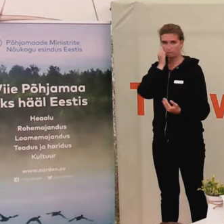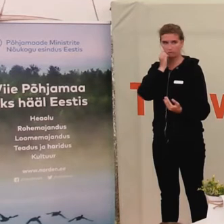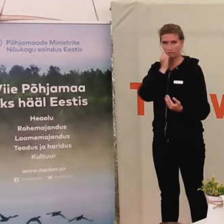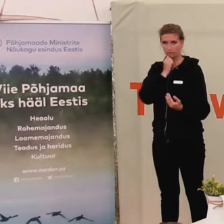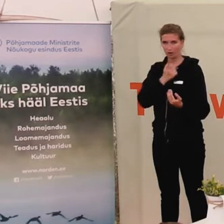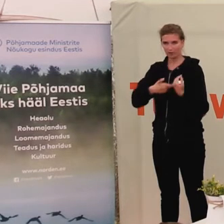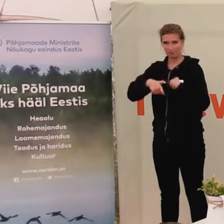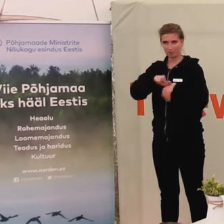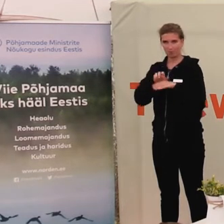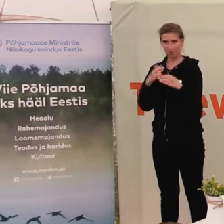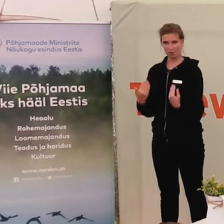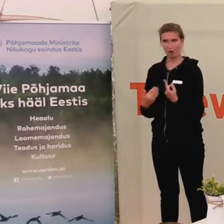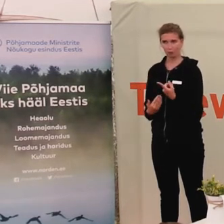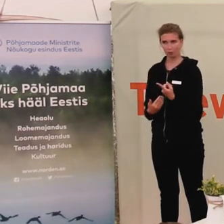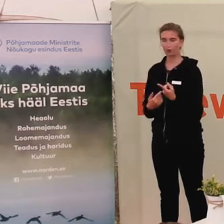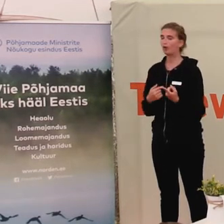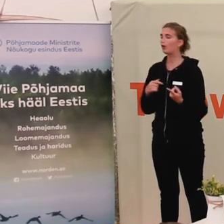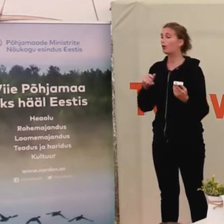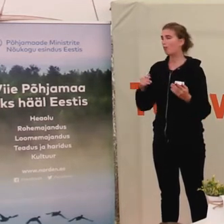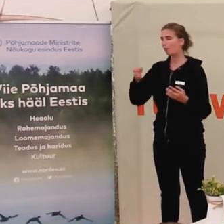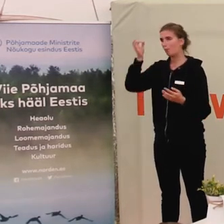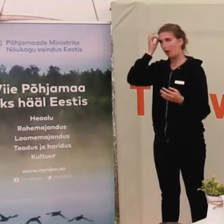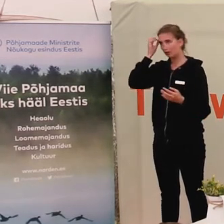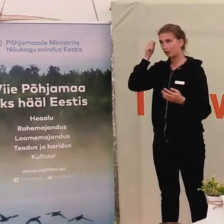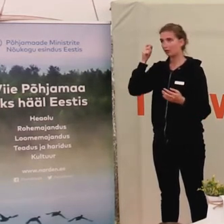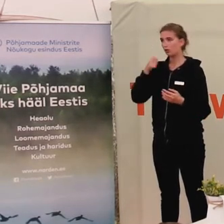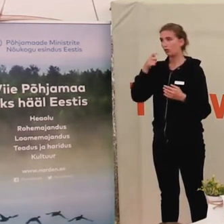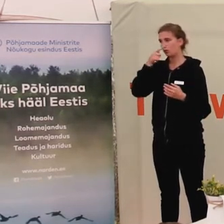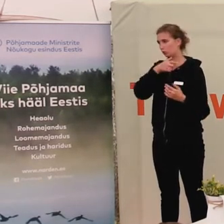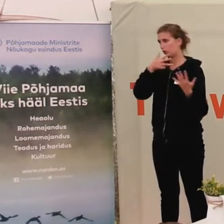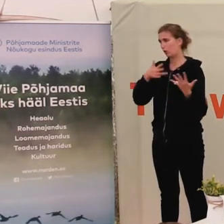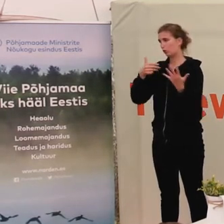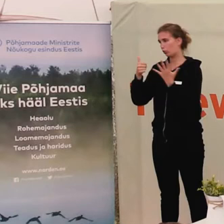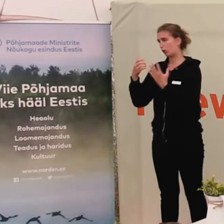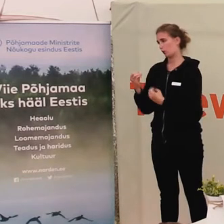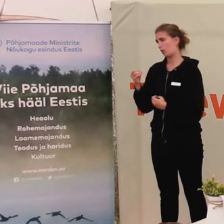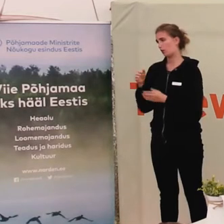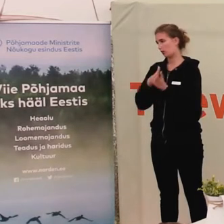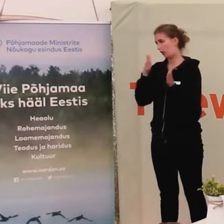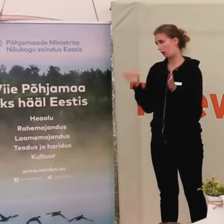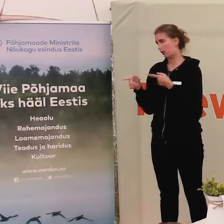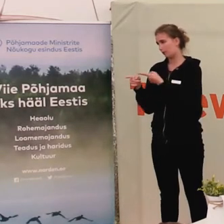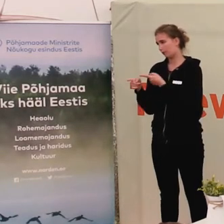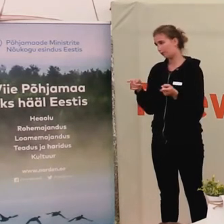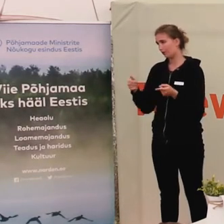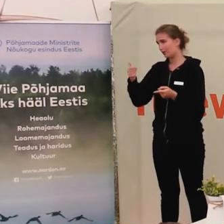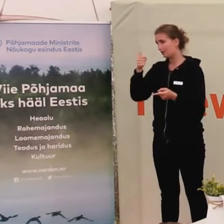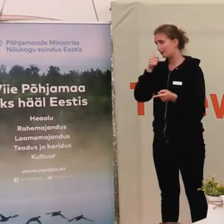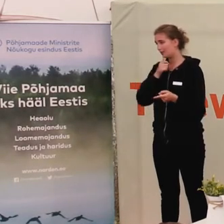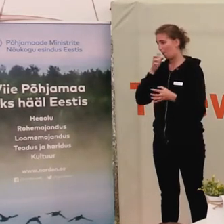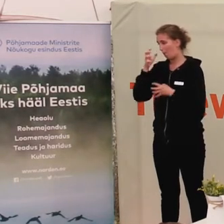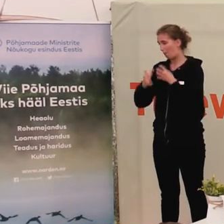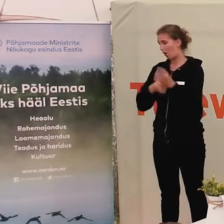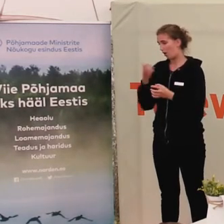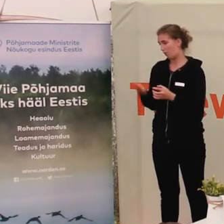tent today. I remember way back in 1960s, the whole question of world population,